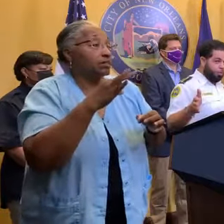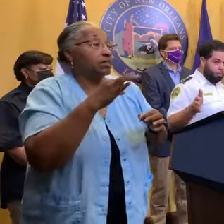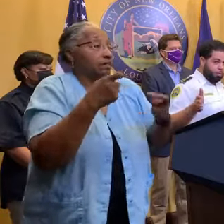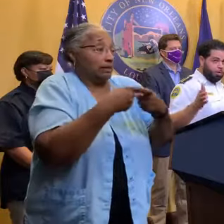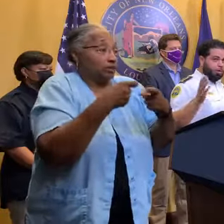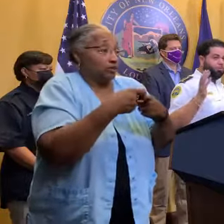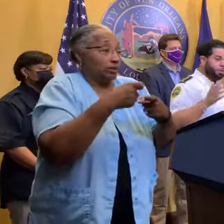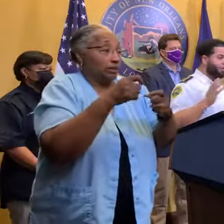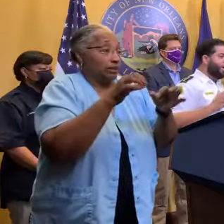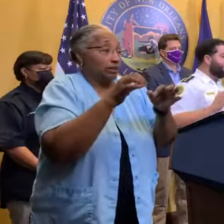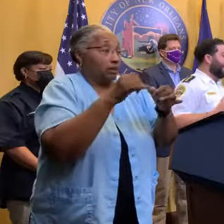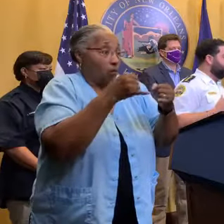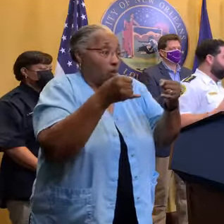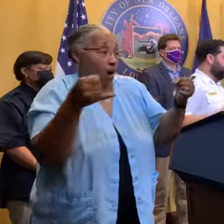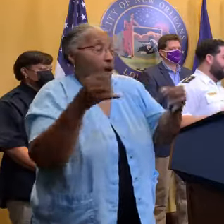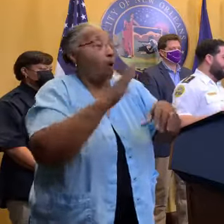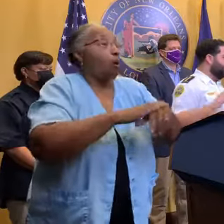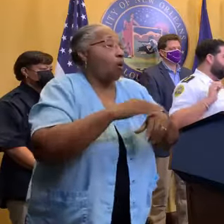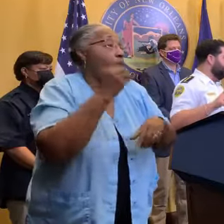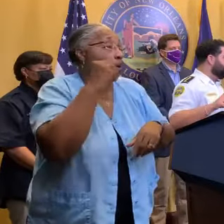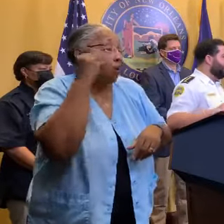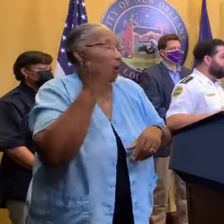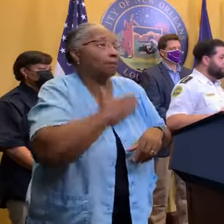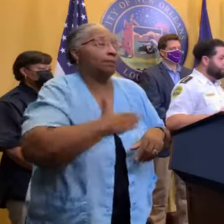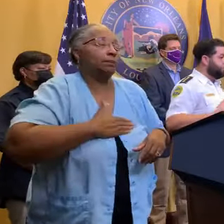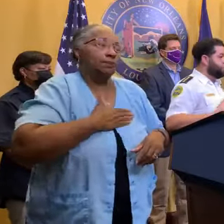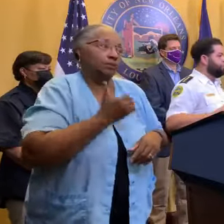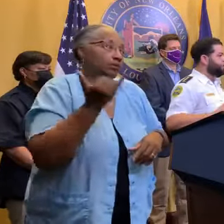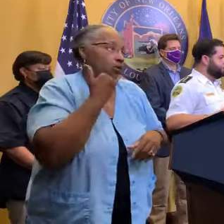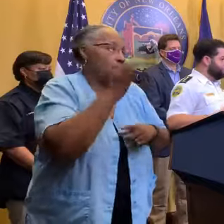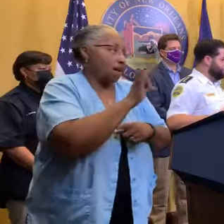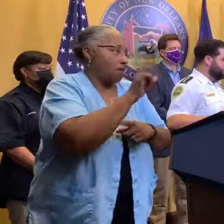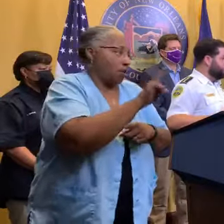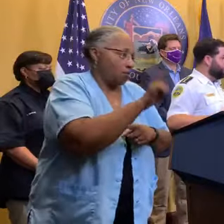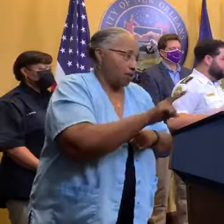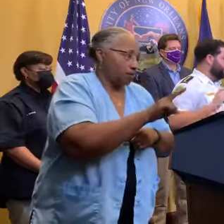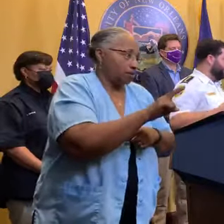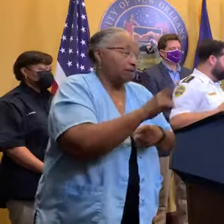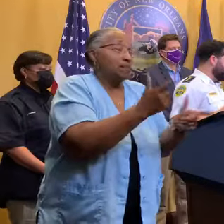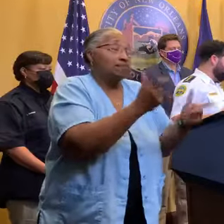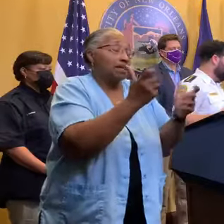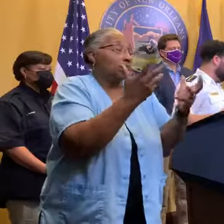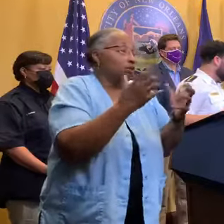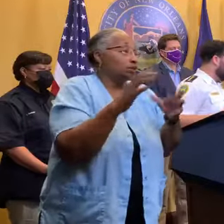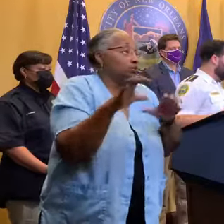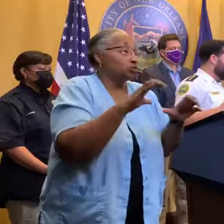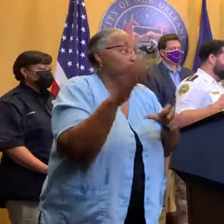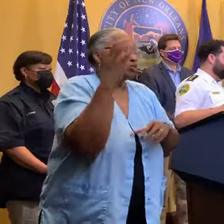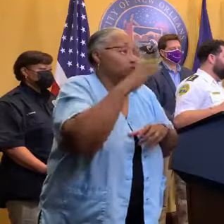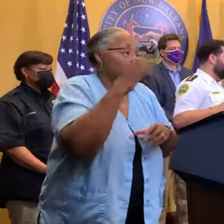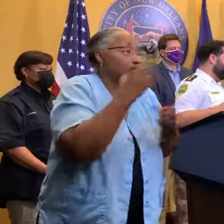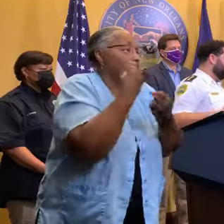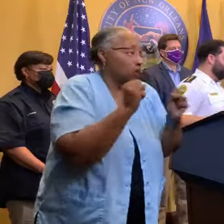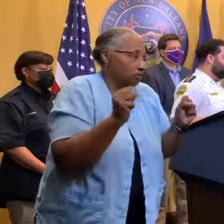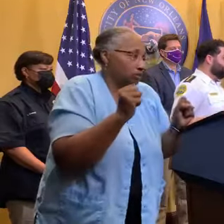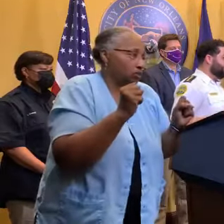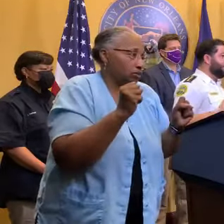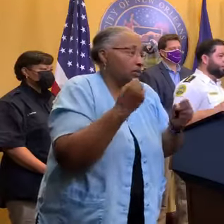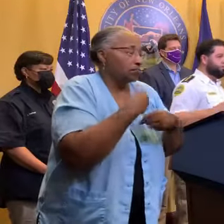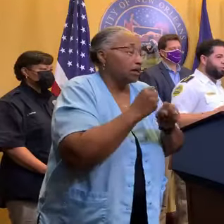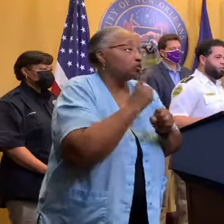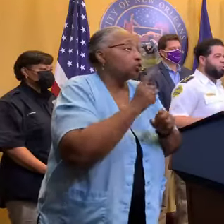home, please dial 911. Our immediate priority is search and rescue to ensure that no one is trapped inside that home or that the power line is not